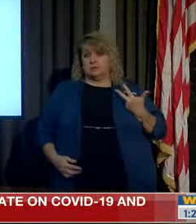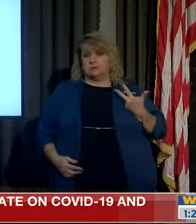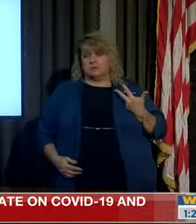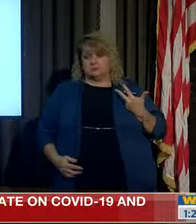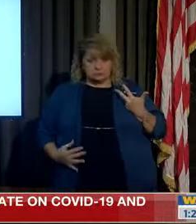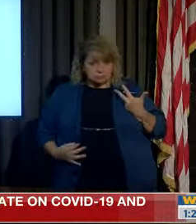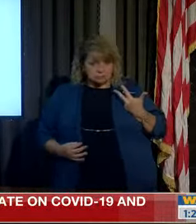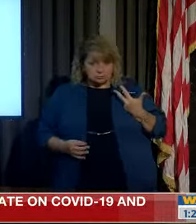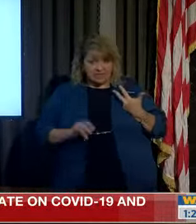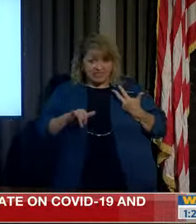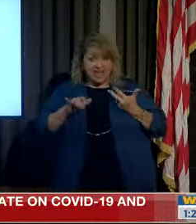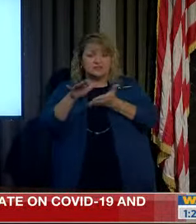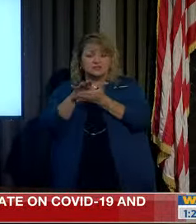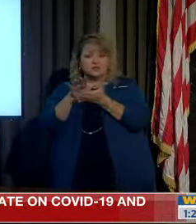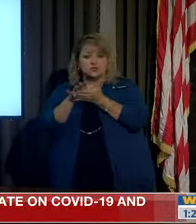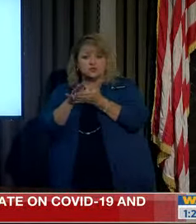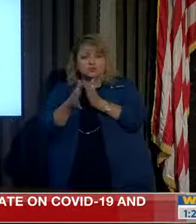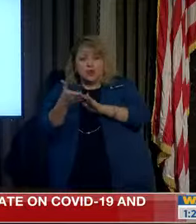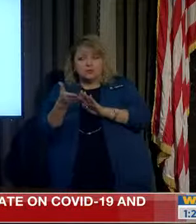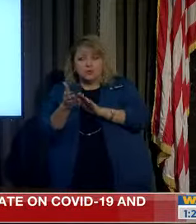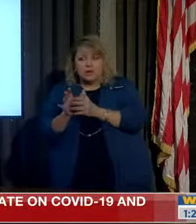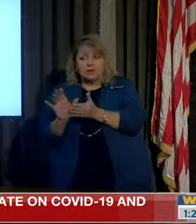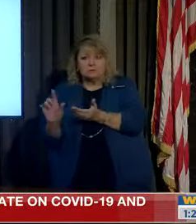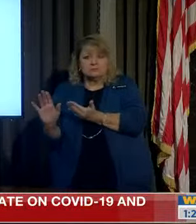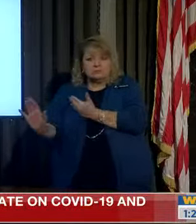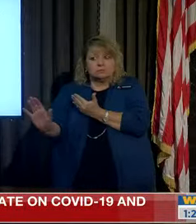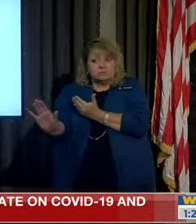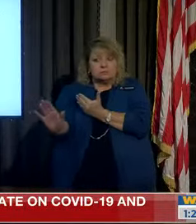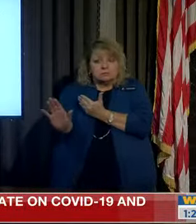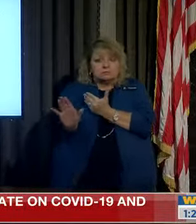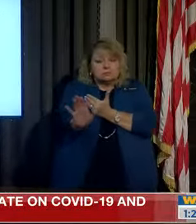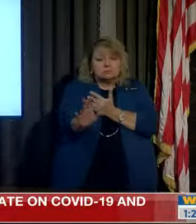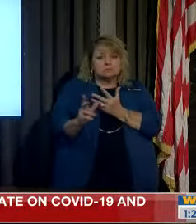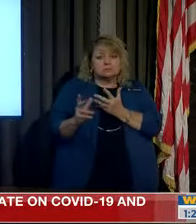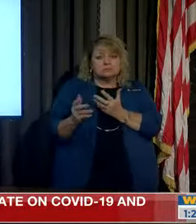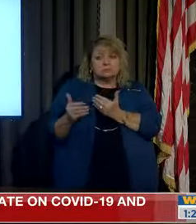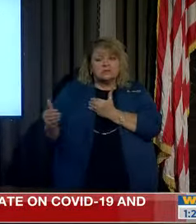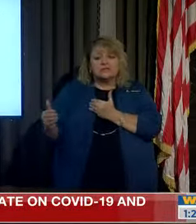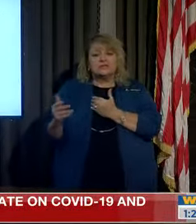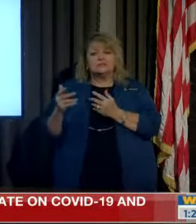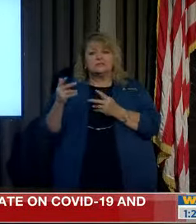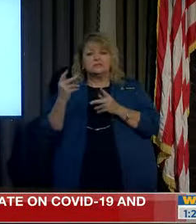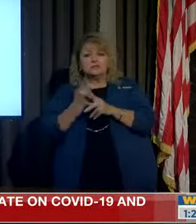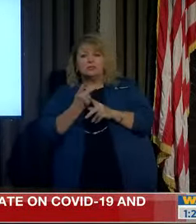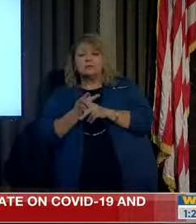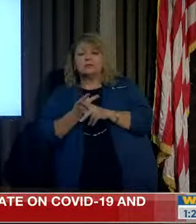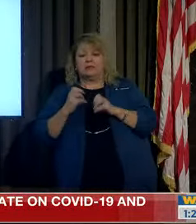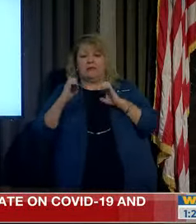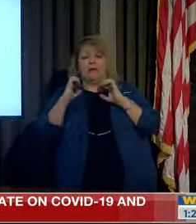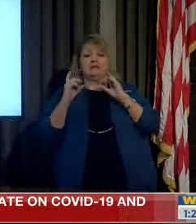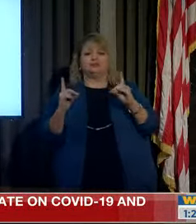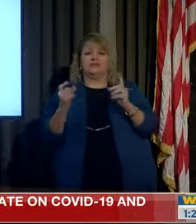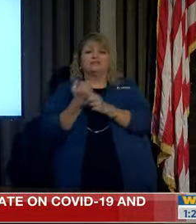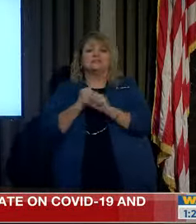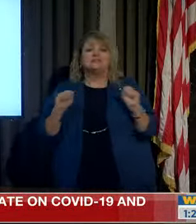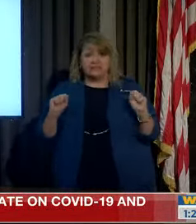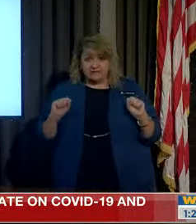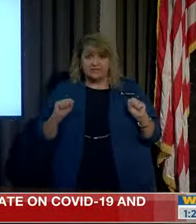well schools are operating here, the extent that schools are going to hold in-person education in a safe